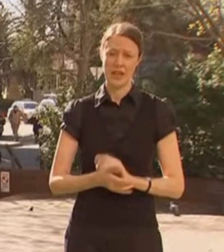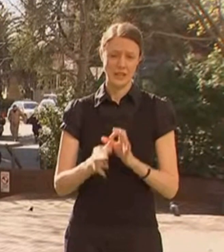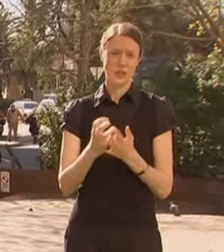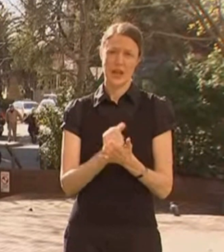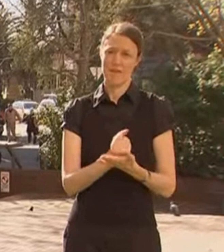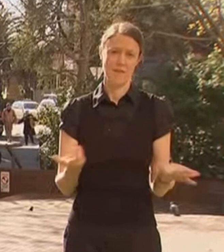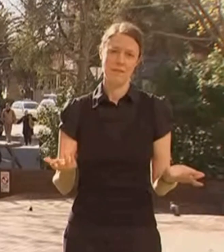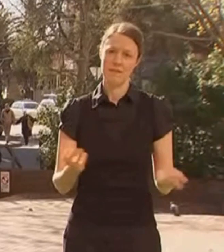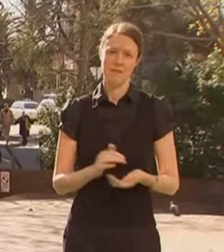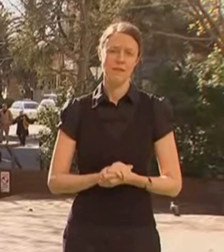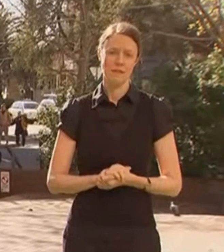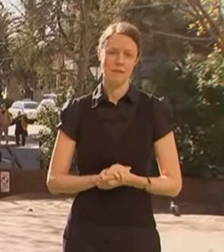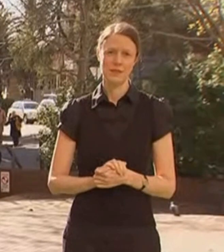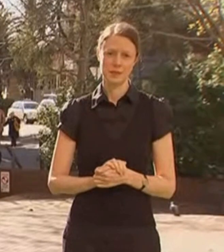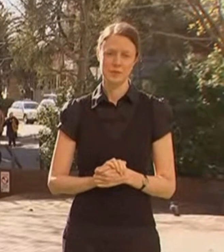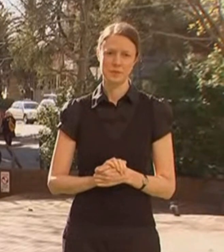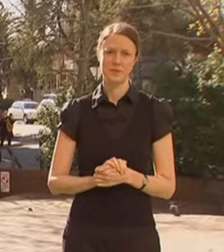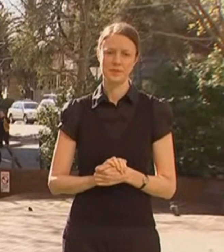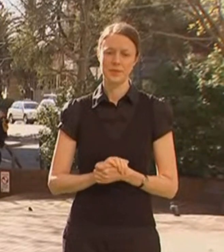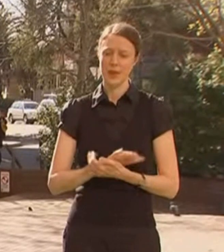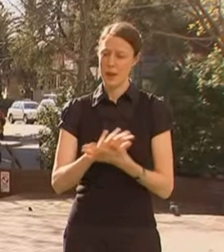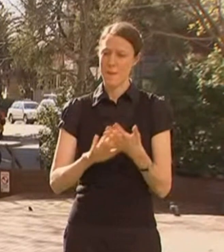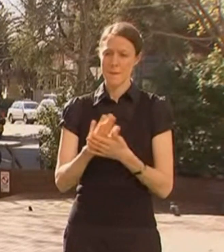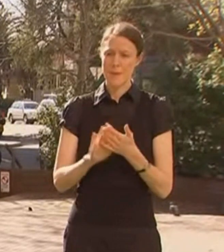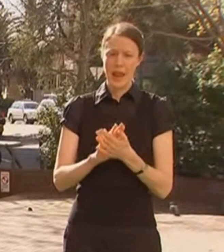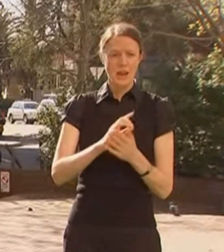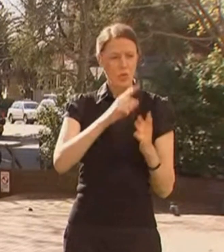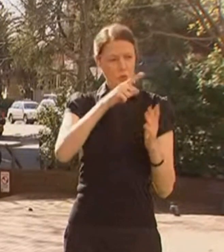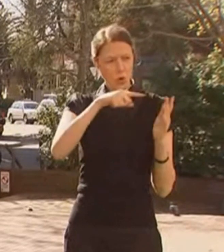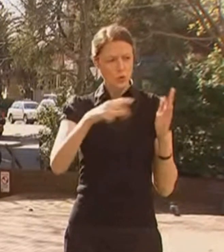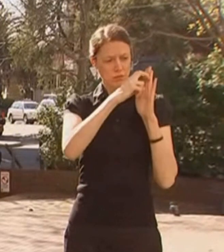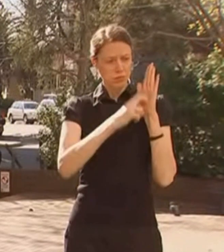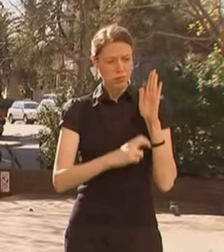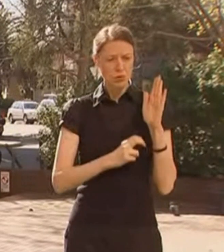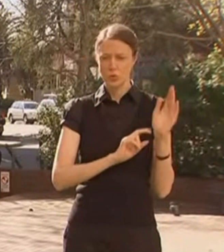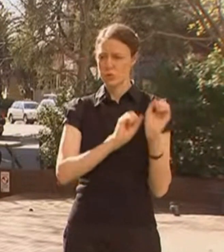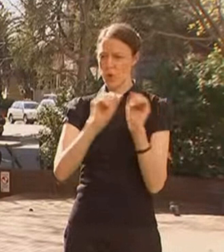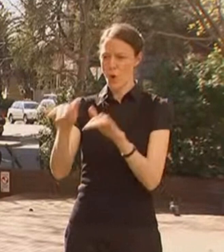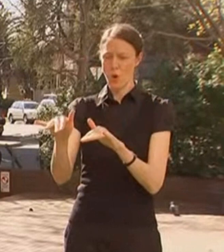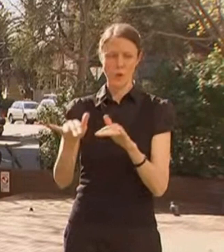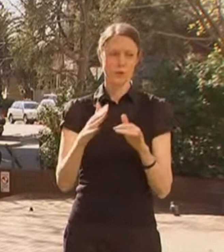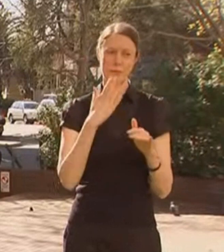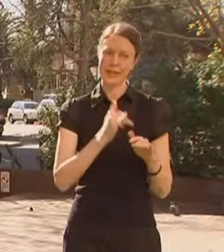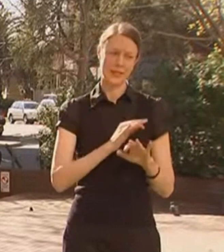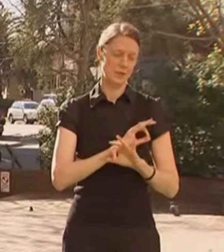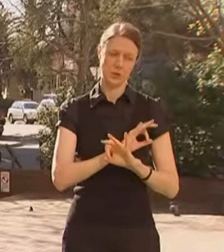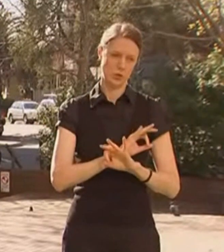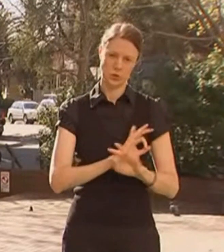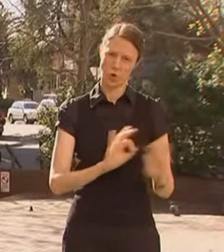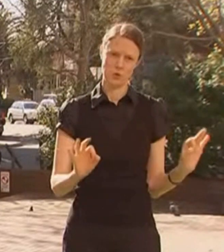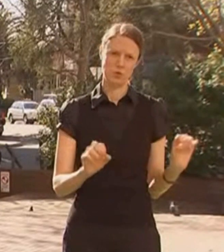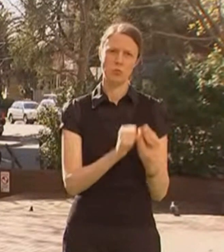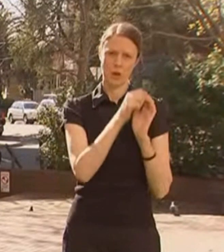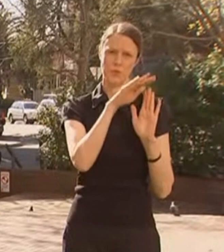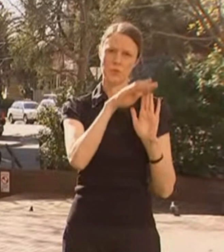reasonable request, which was put in, I understand, some days ago, has substantially changed. It in no way anymore complies